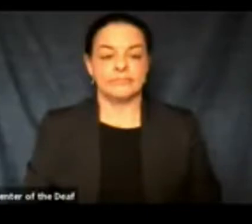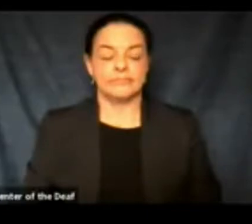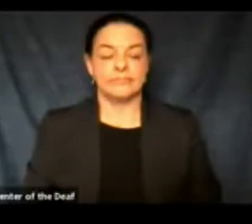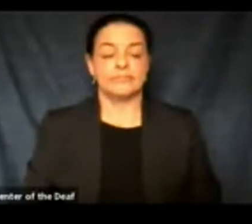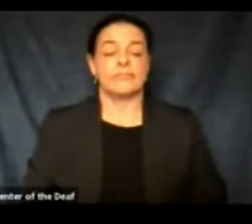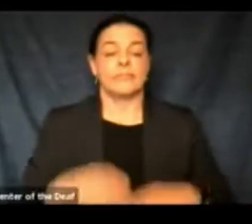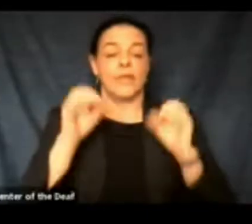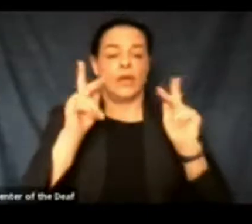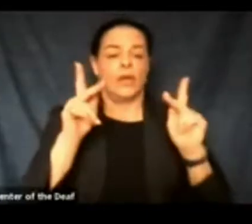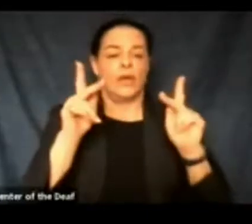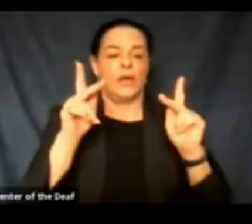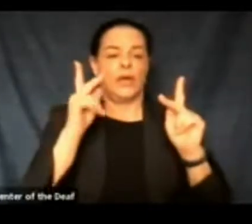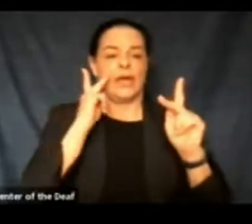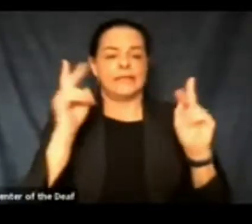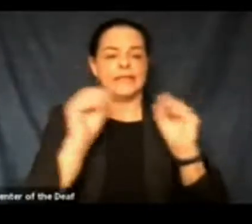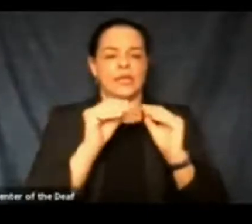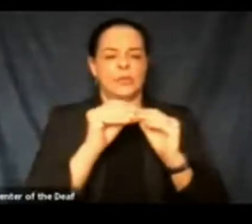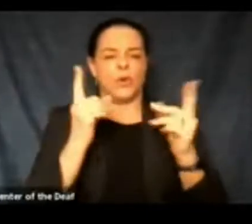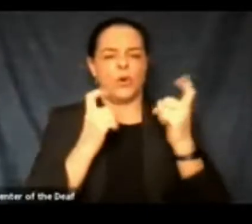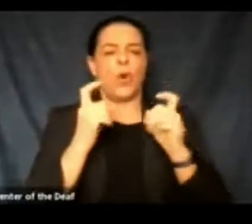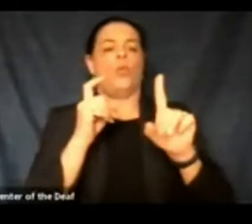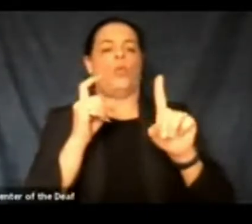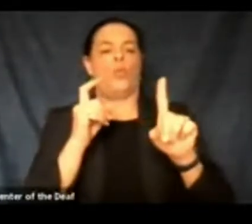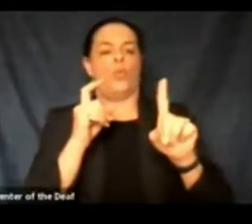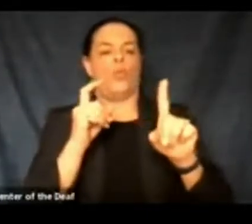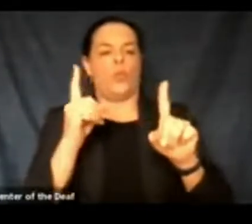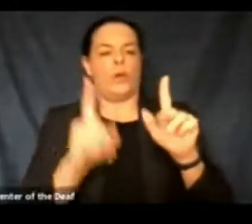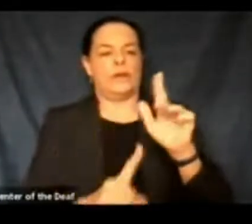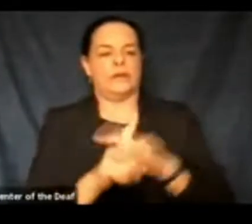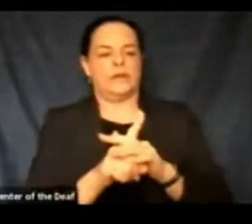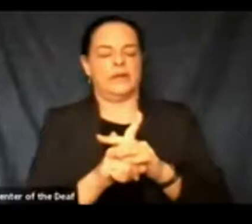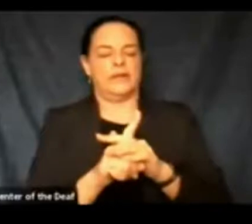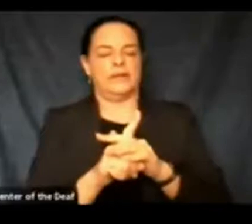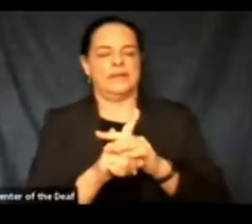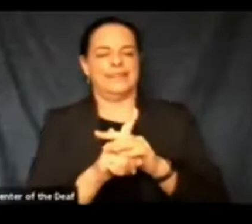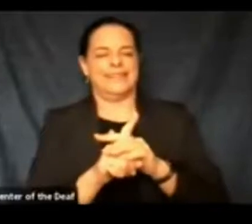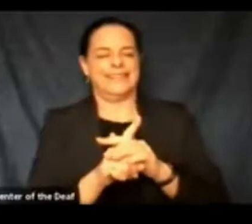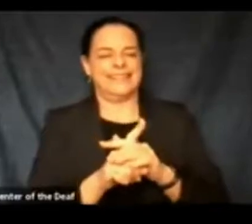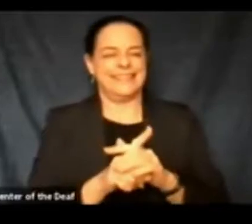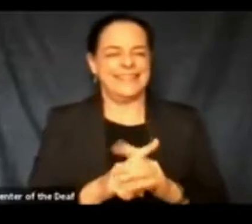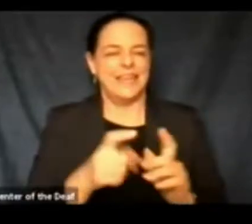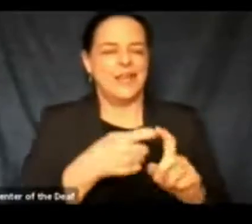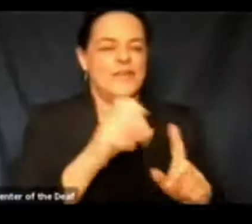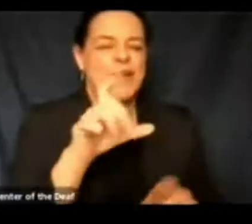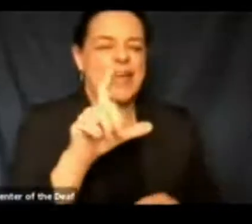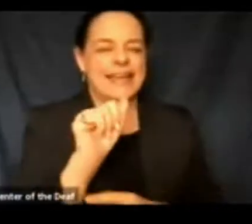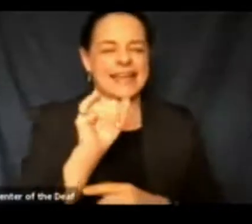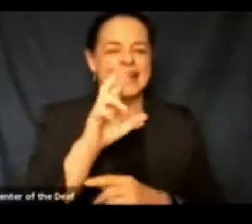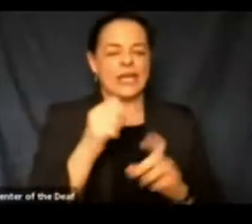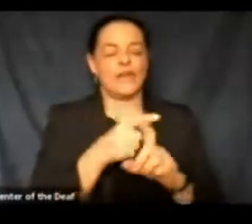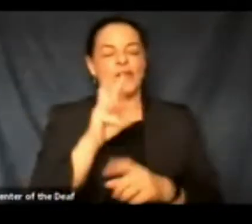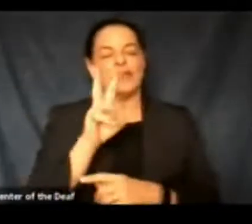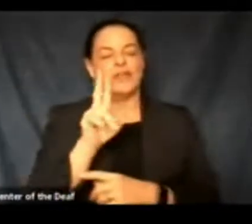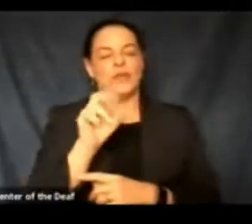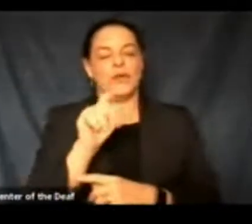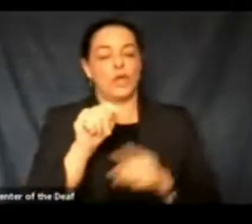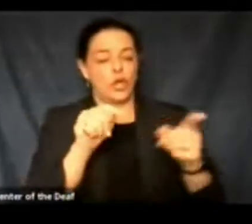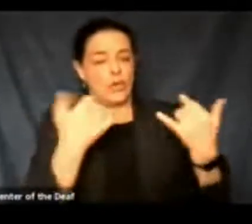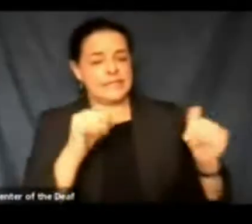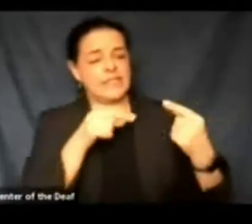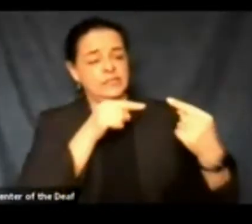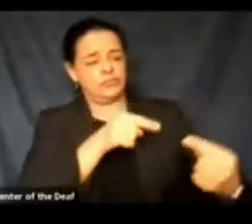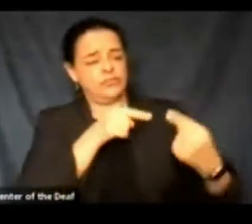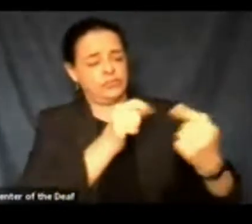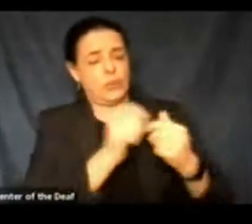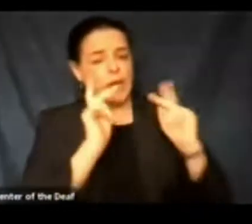All right, I'm not seeing any other questions come in. Oh, one just came in. From Claire with WUOT, are you still having an issue